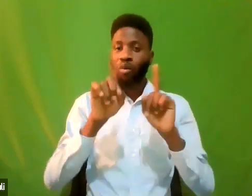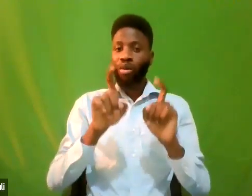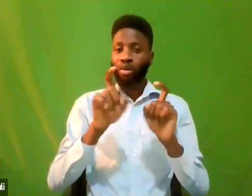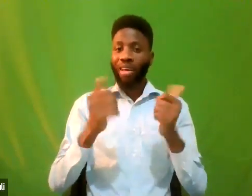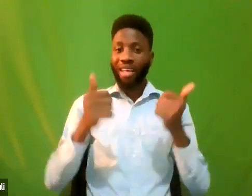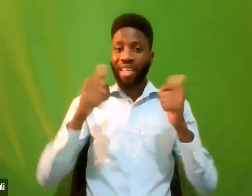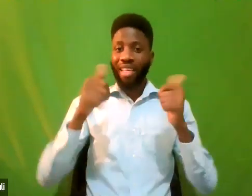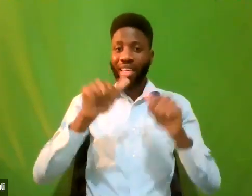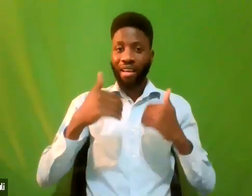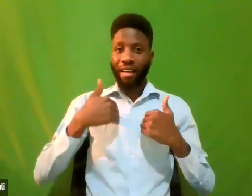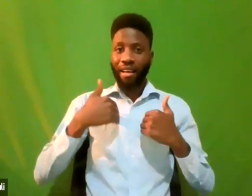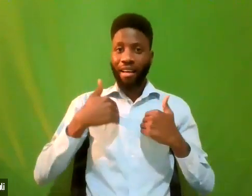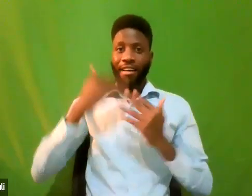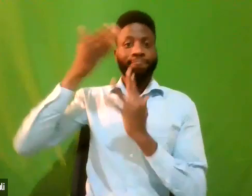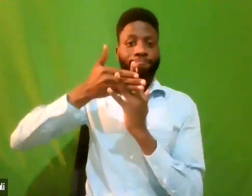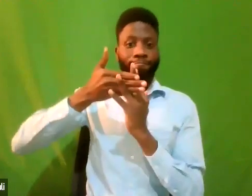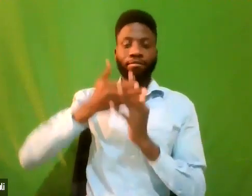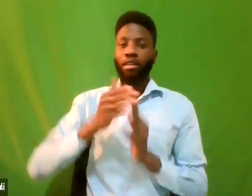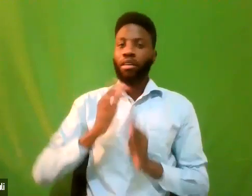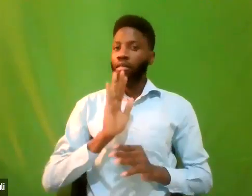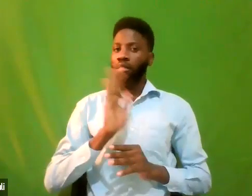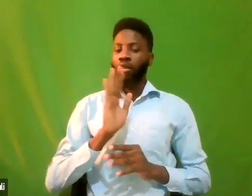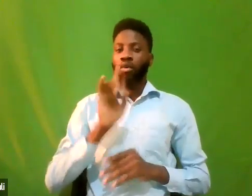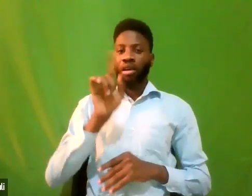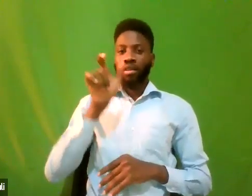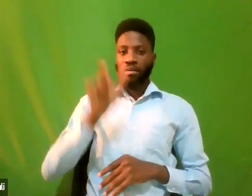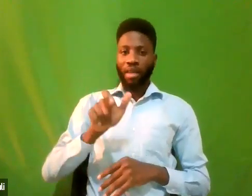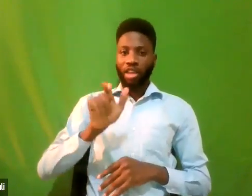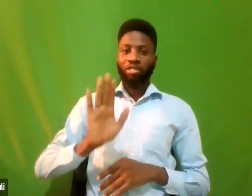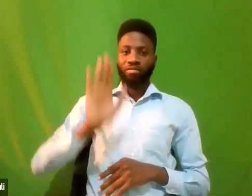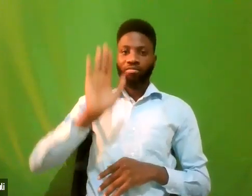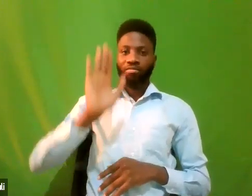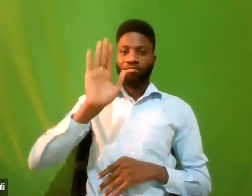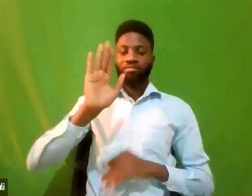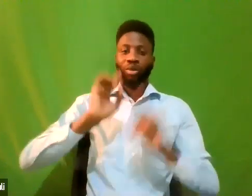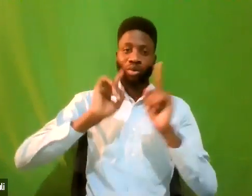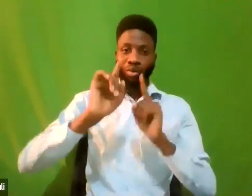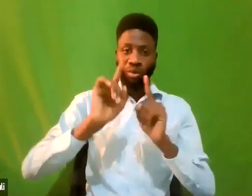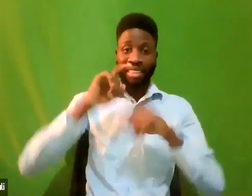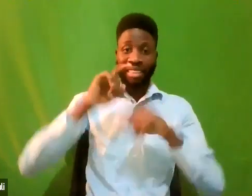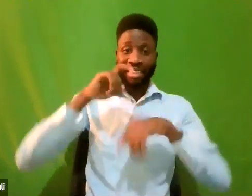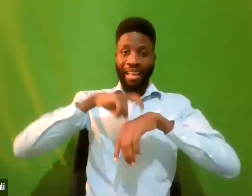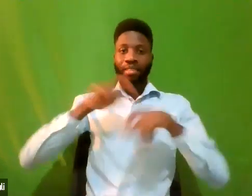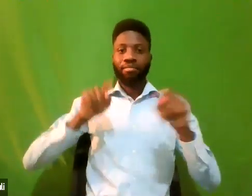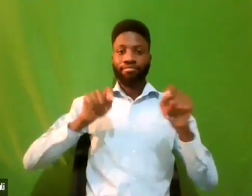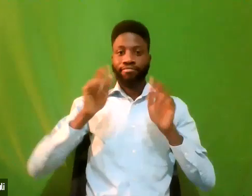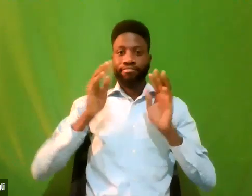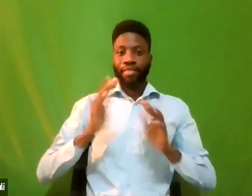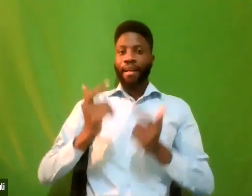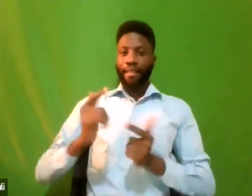intercept. You speak one person at a time, and you will only speak if the moderator gives you the chance to speak. That will allow us to